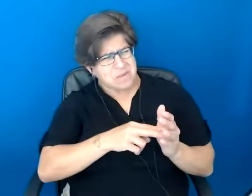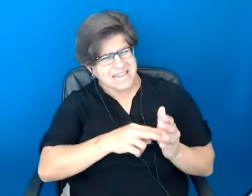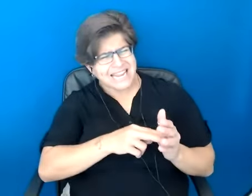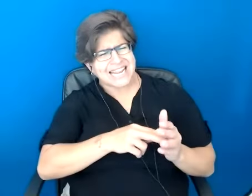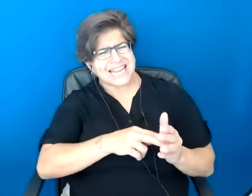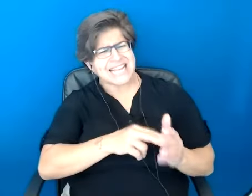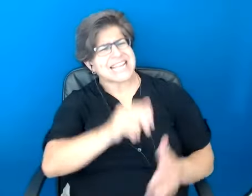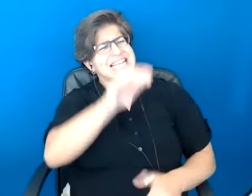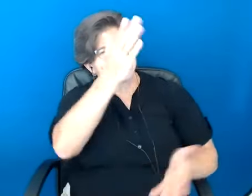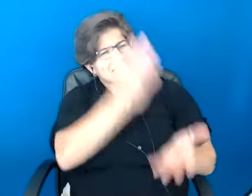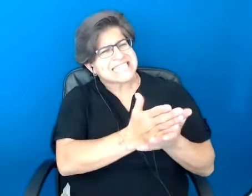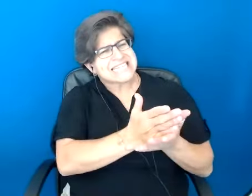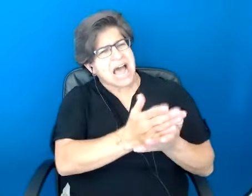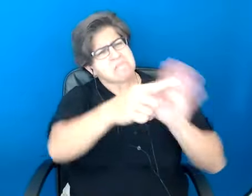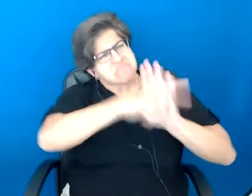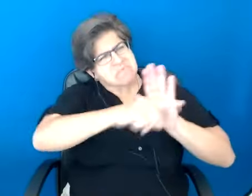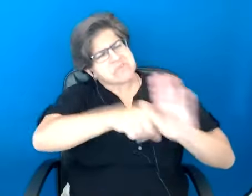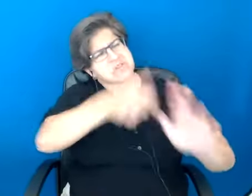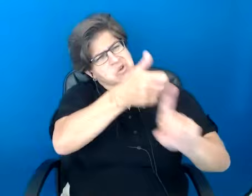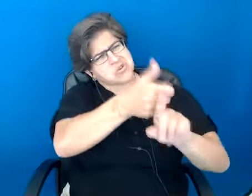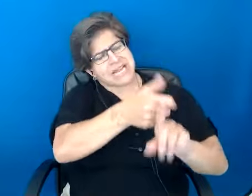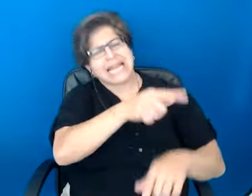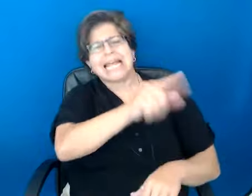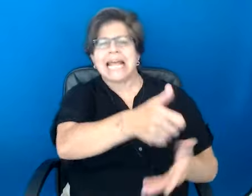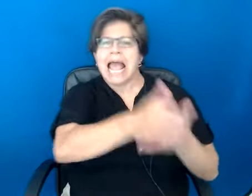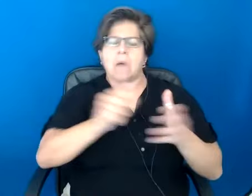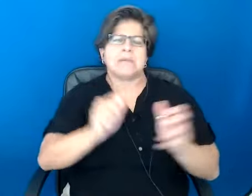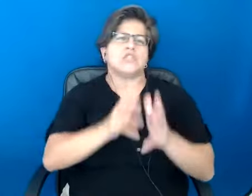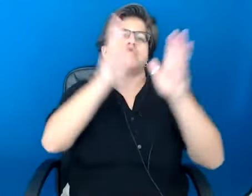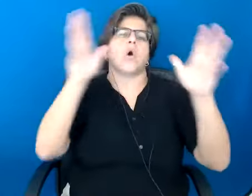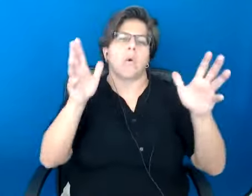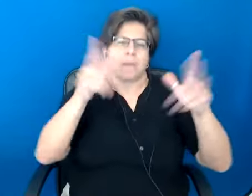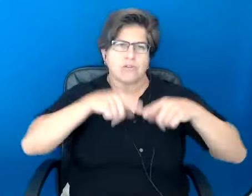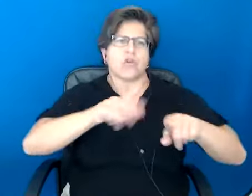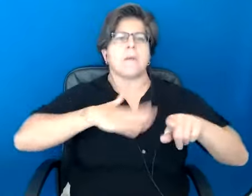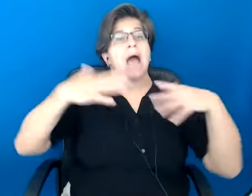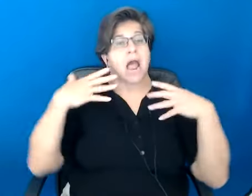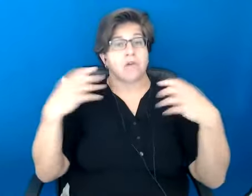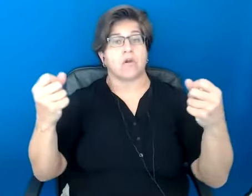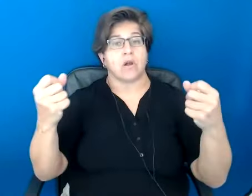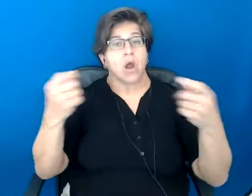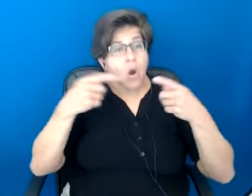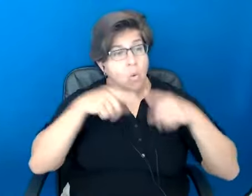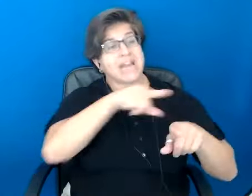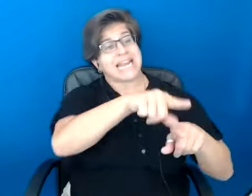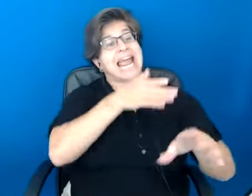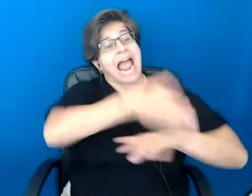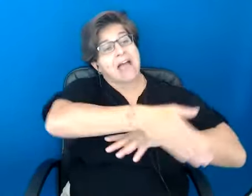no me that works on a programme, it's Al-Anon. And he'd say, what do you mean it's Al-Anon? You've got to work it today there. Stop putting yourself